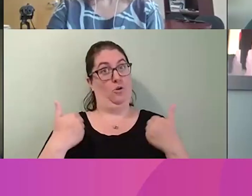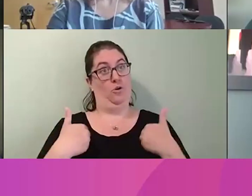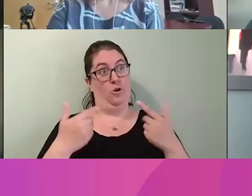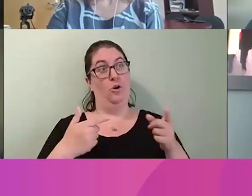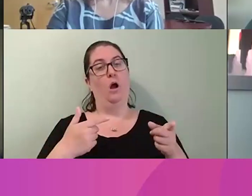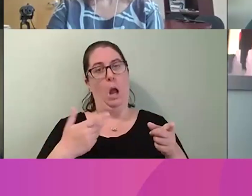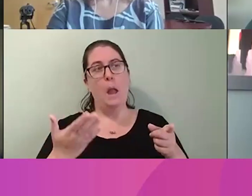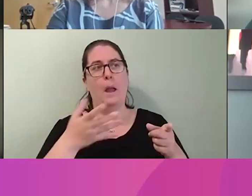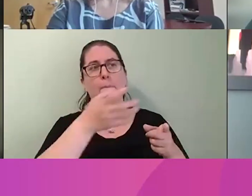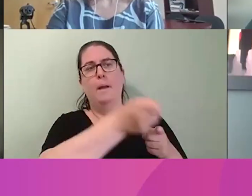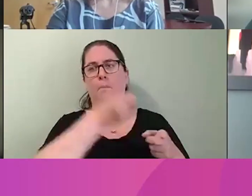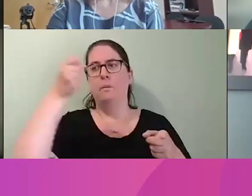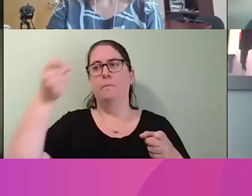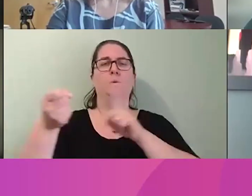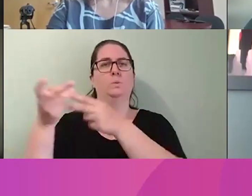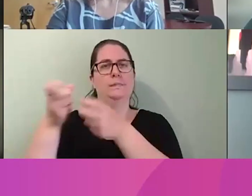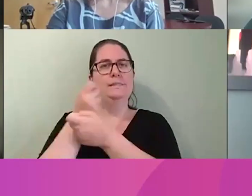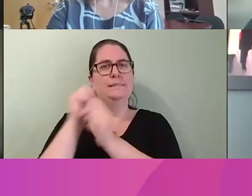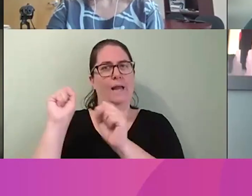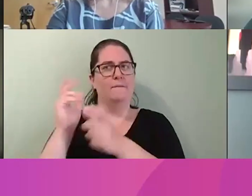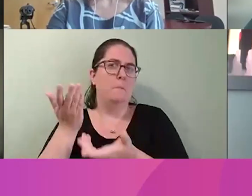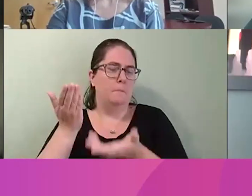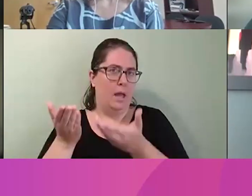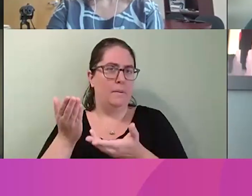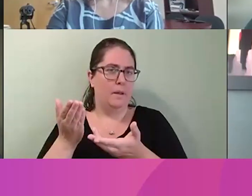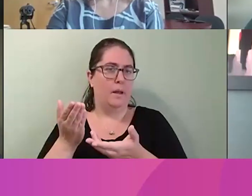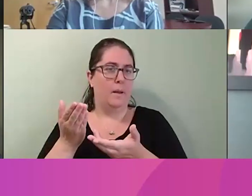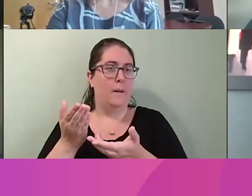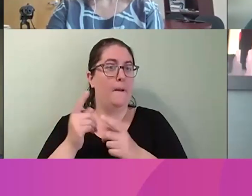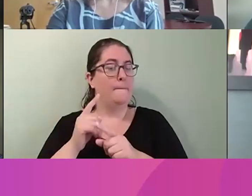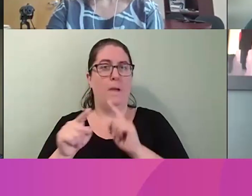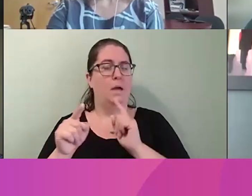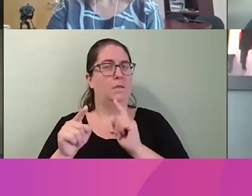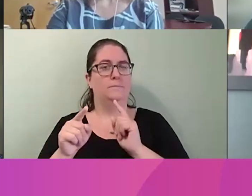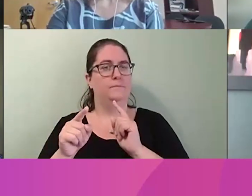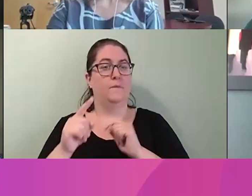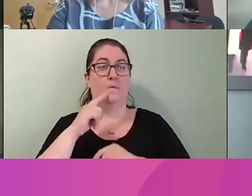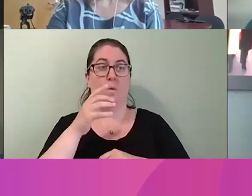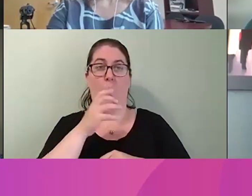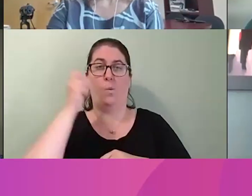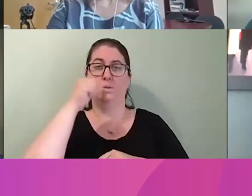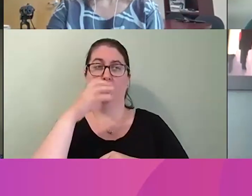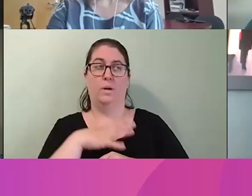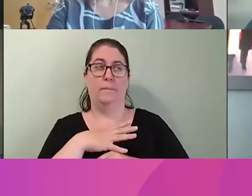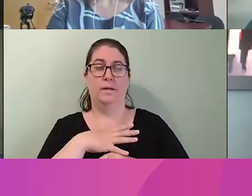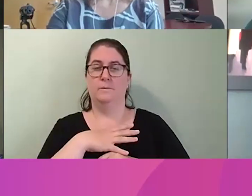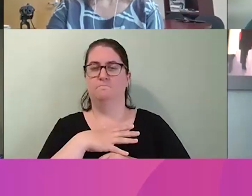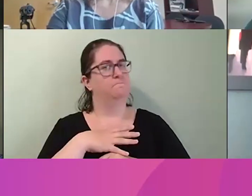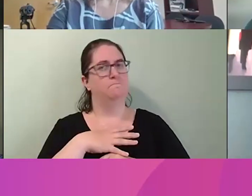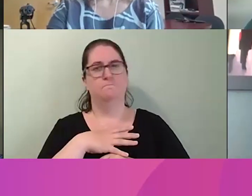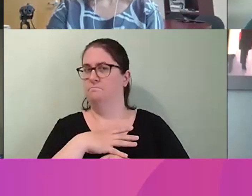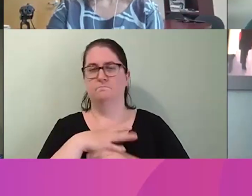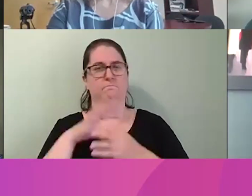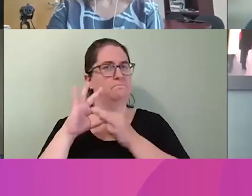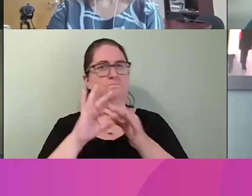of the situation into a safe place. But yeah, we heard very strongly that, women have often very strong attachments to